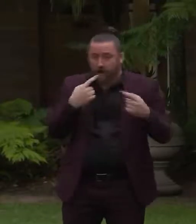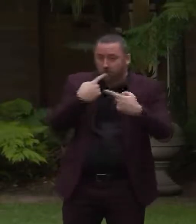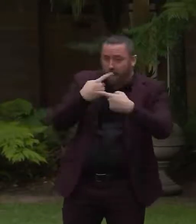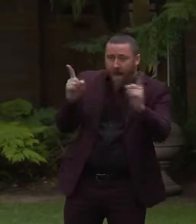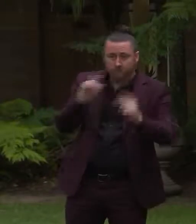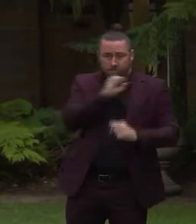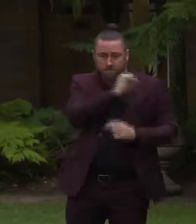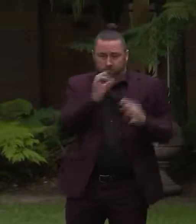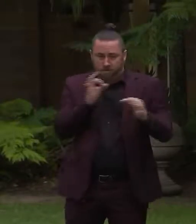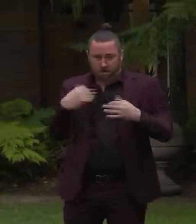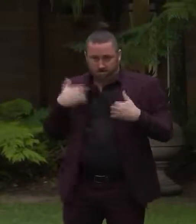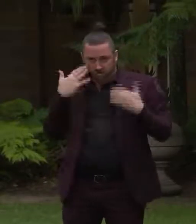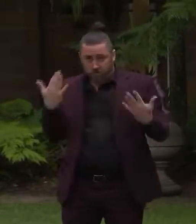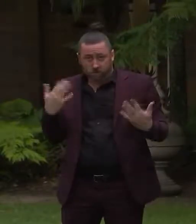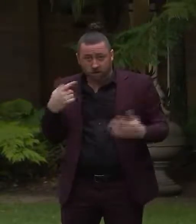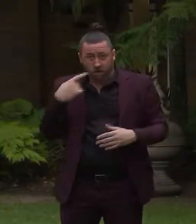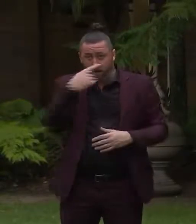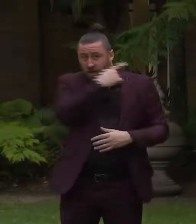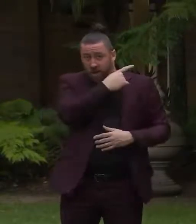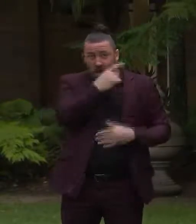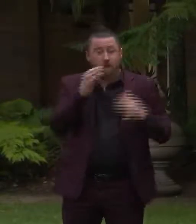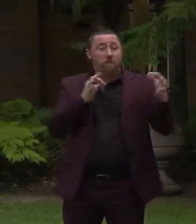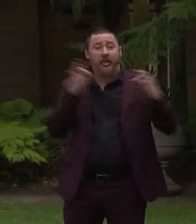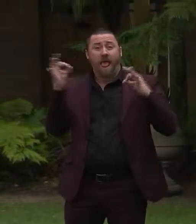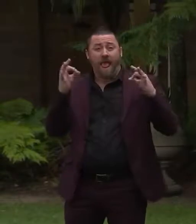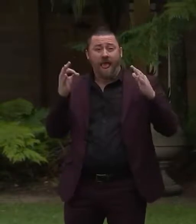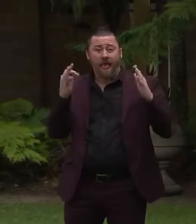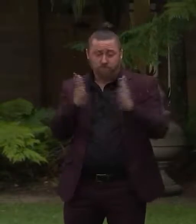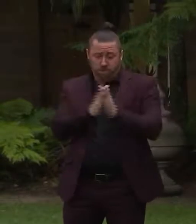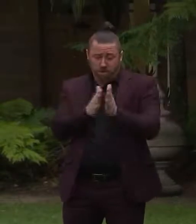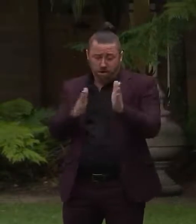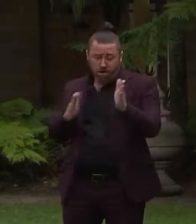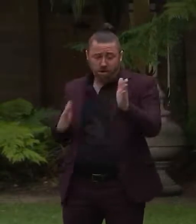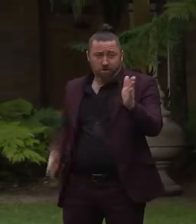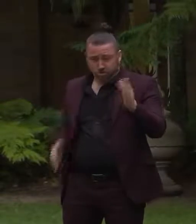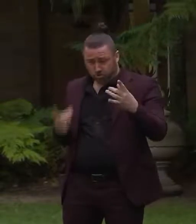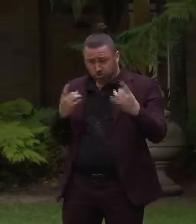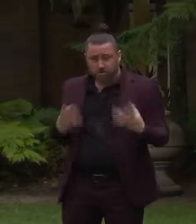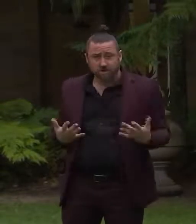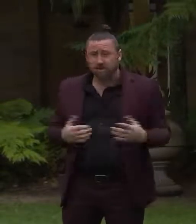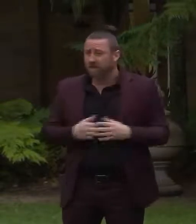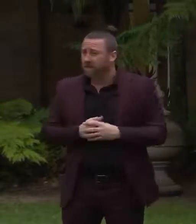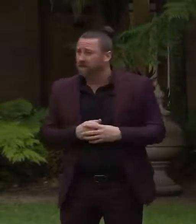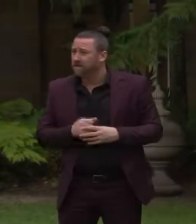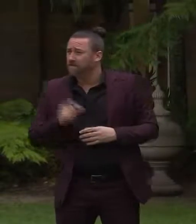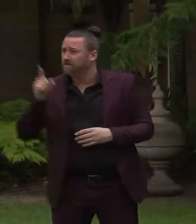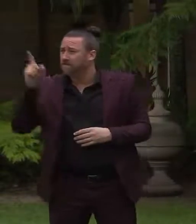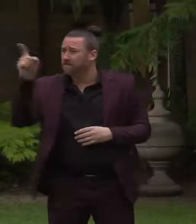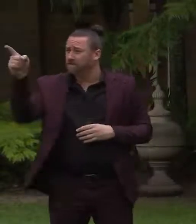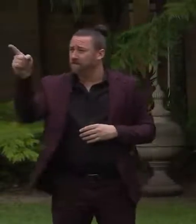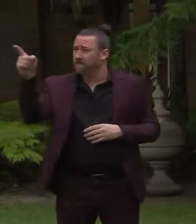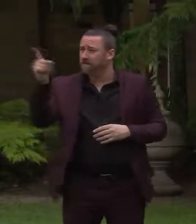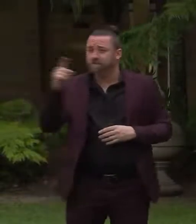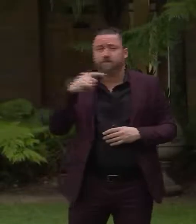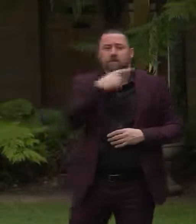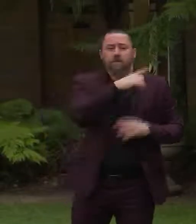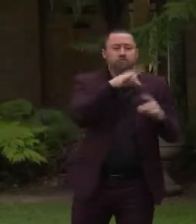outlined earlier, they've already fallen very, very well short of their end of March target. Has the federal government missed any of its